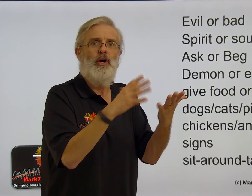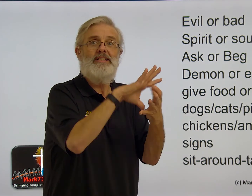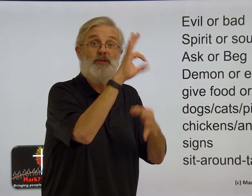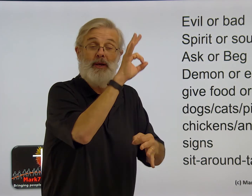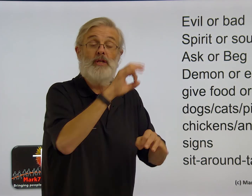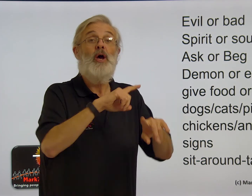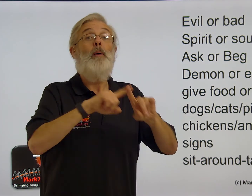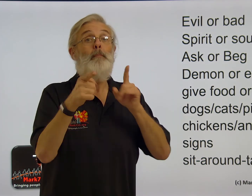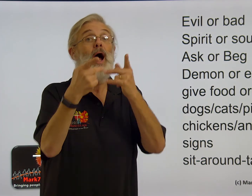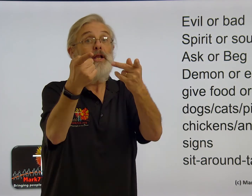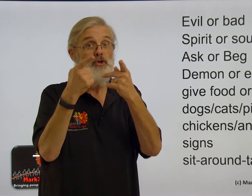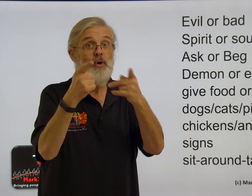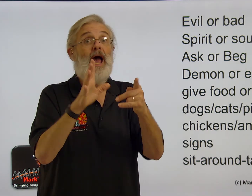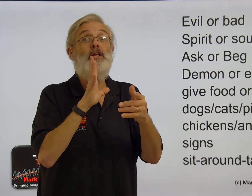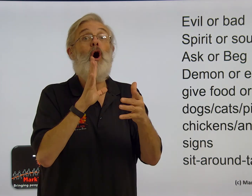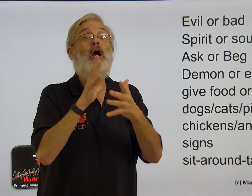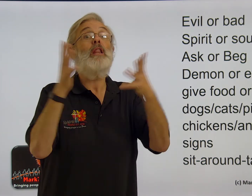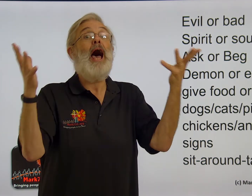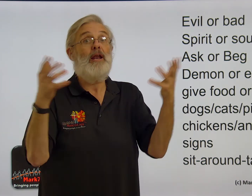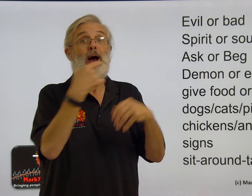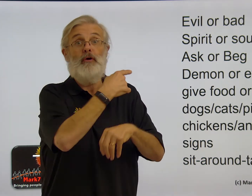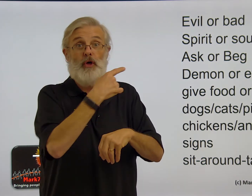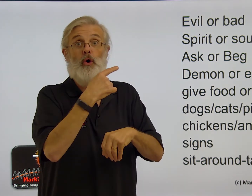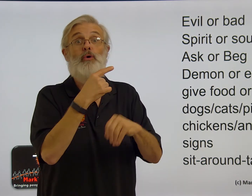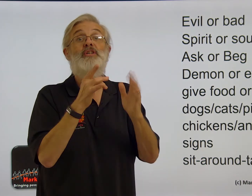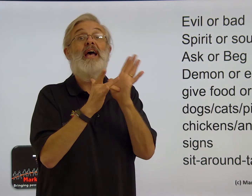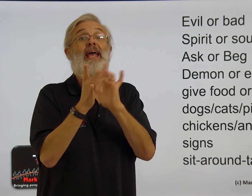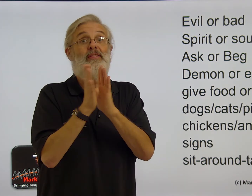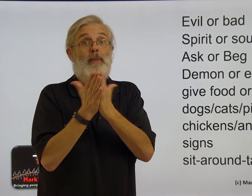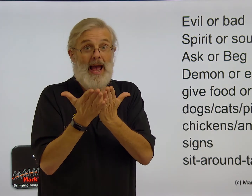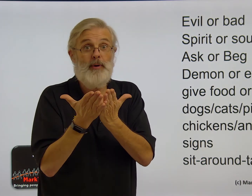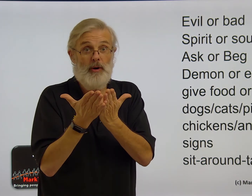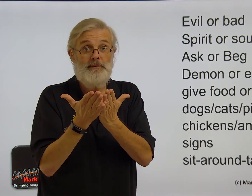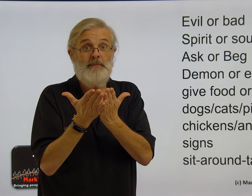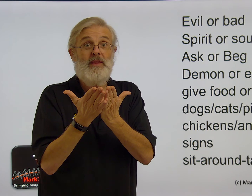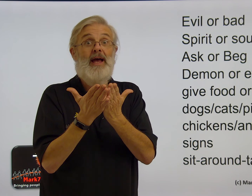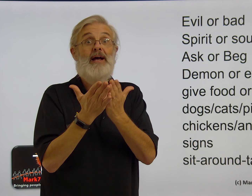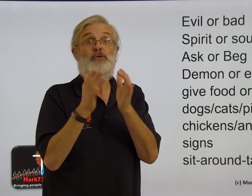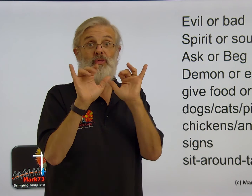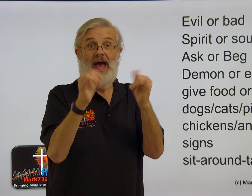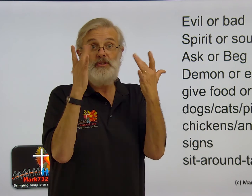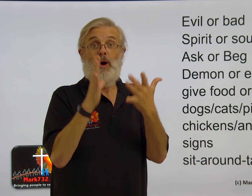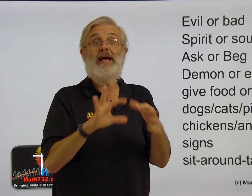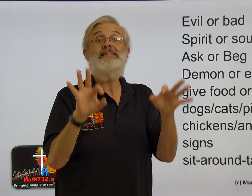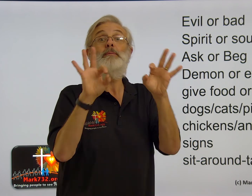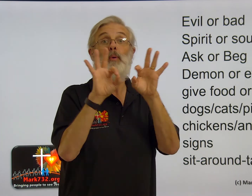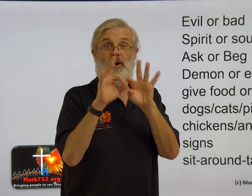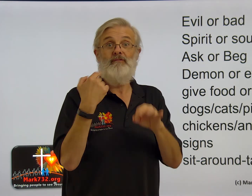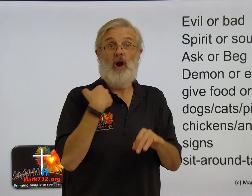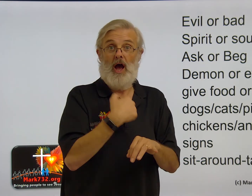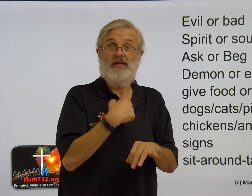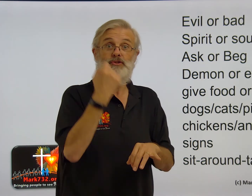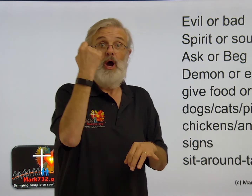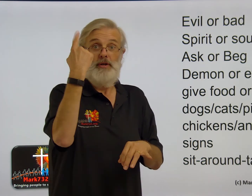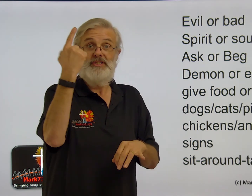spirit but you and I talk a lot about those in the Bible and so that's why it's important for us to understand